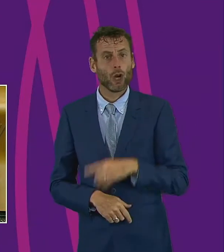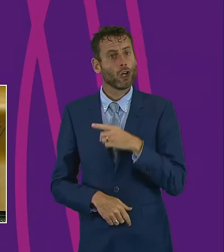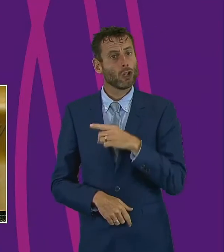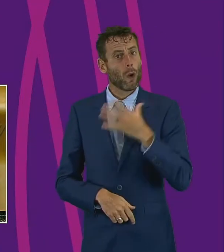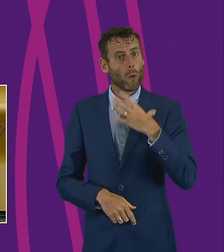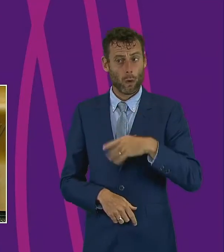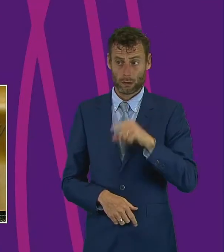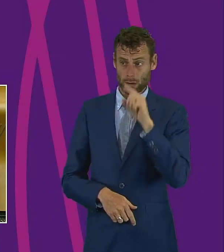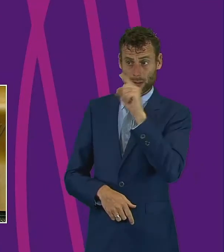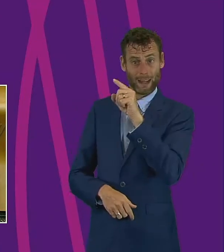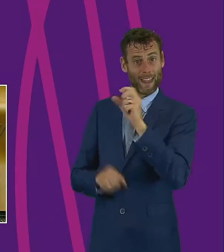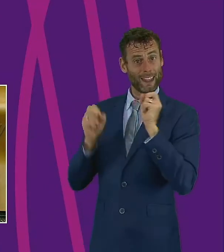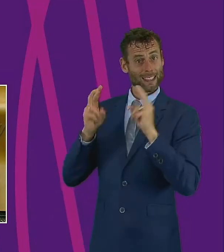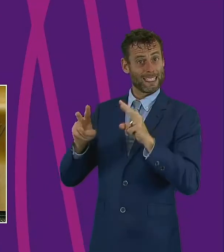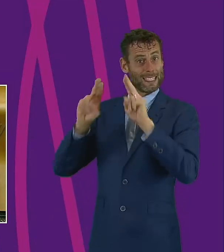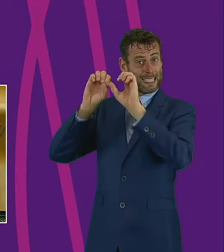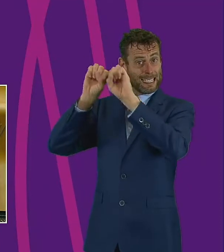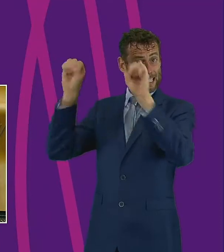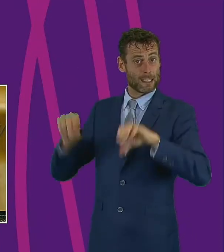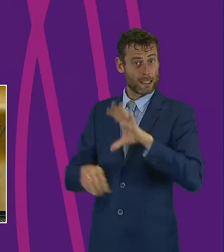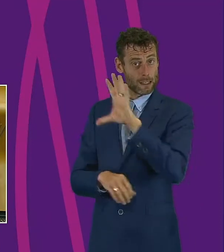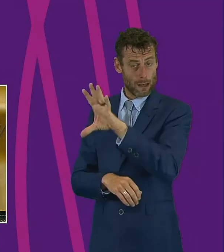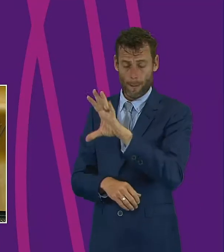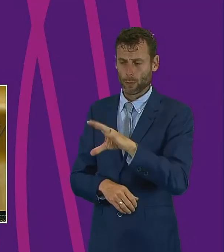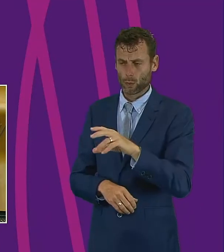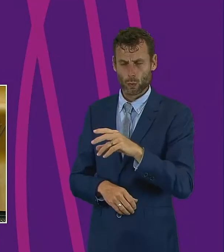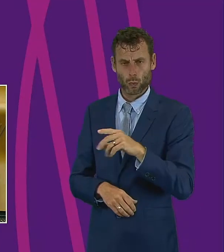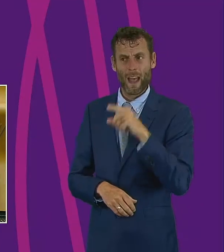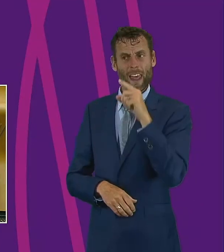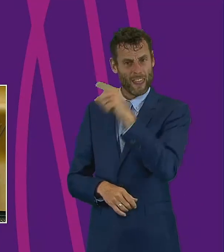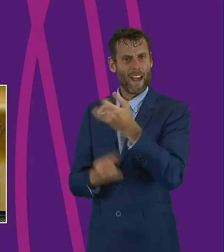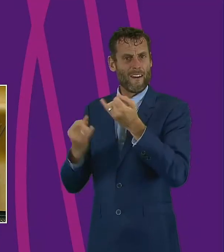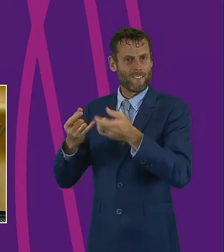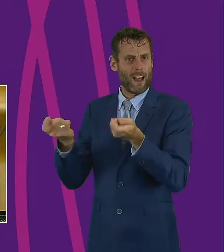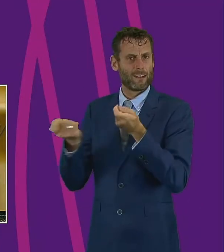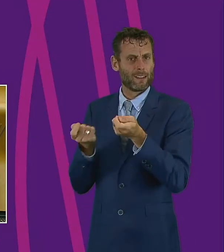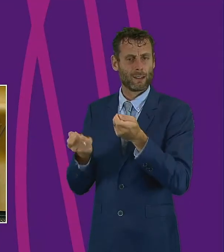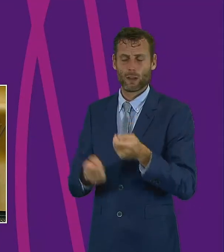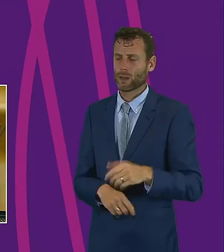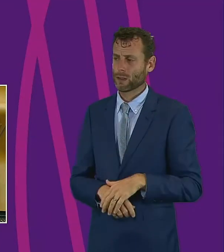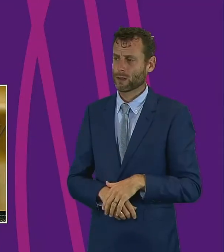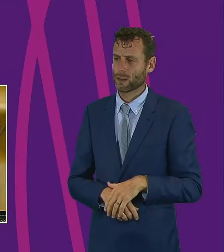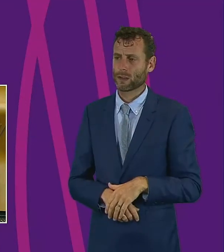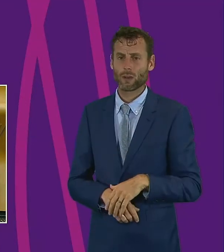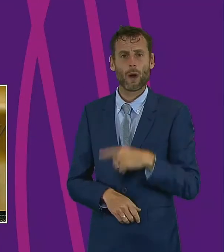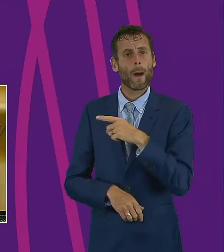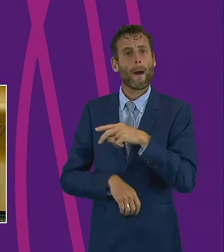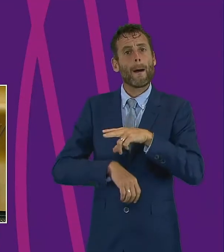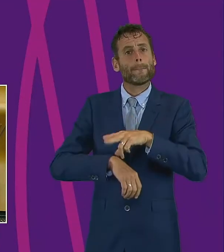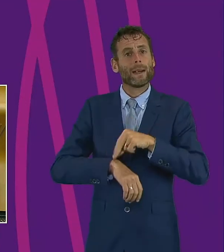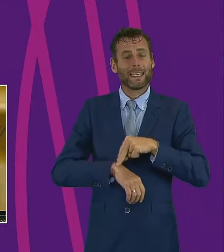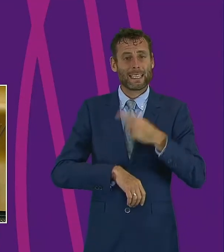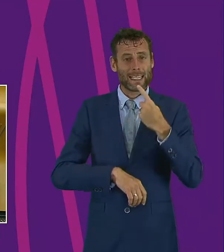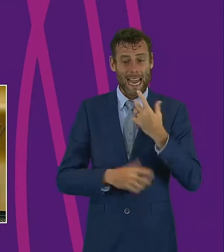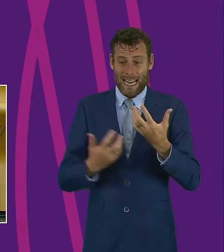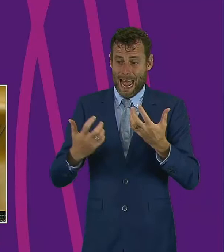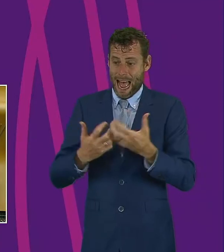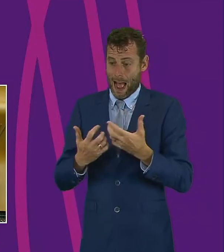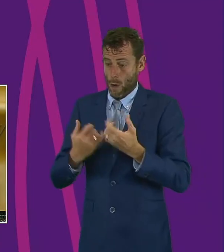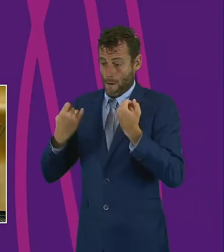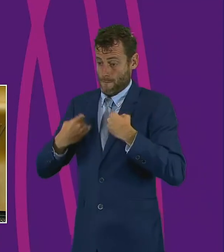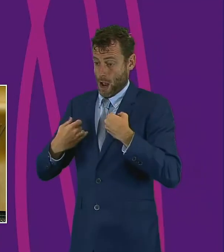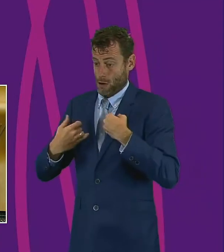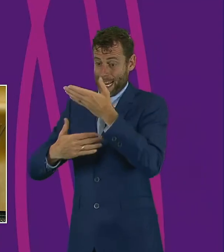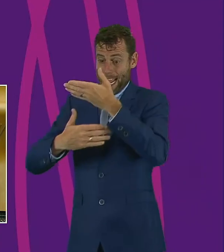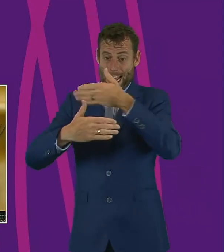down. But she was told that the question of how the disease got into the home is not part of the police remit. Why not?